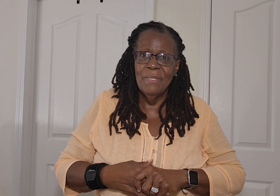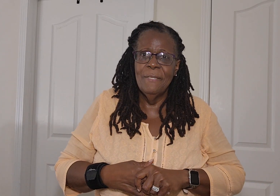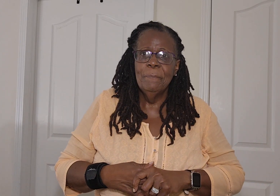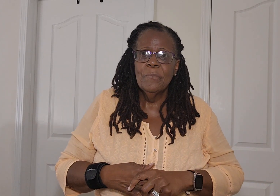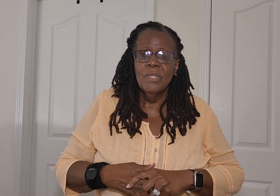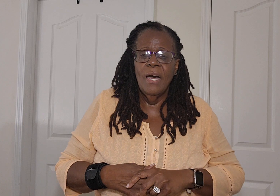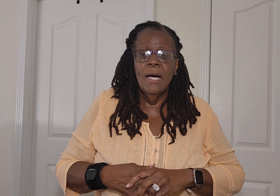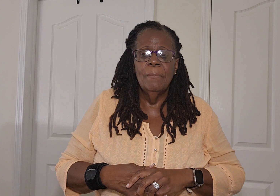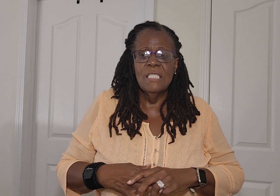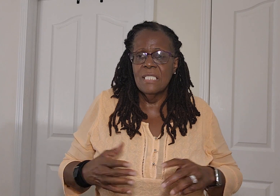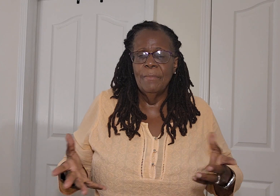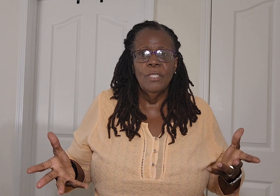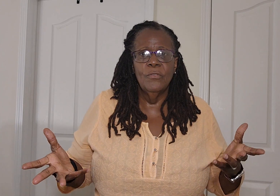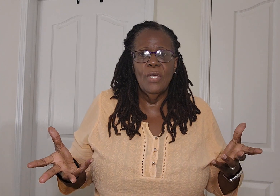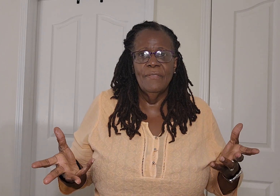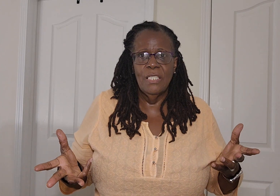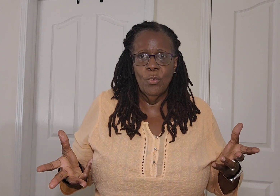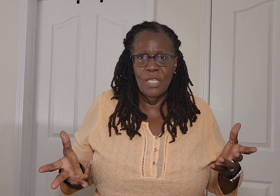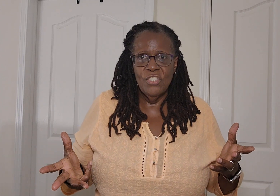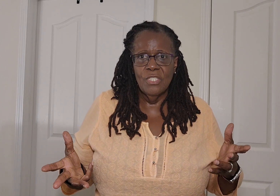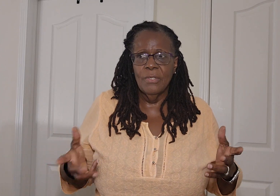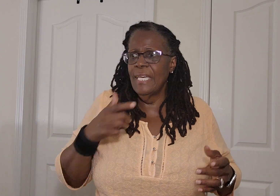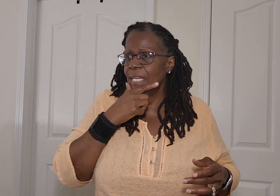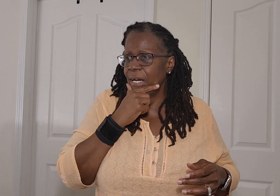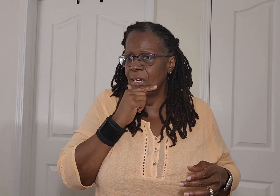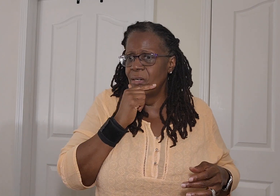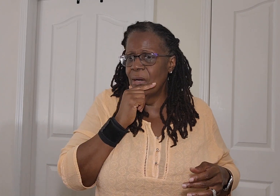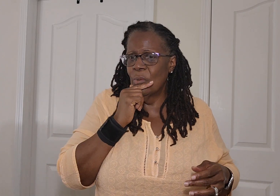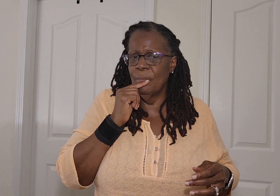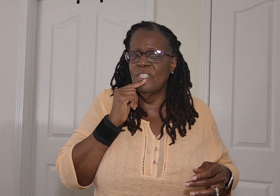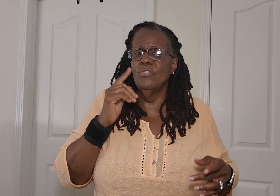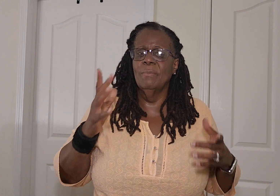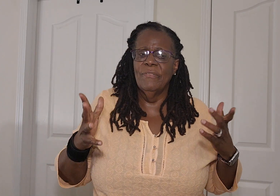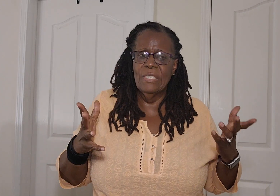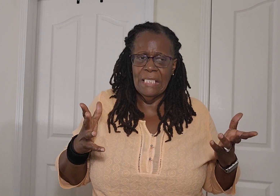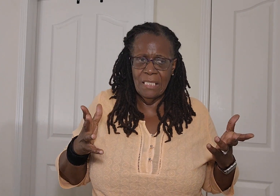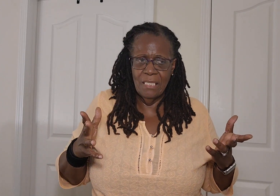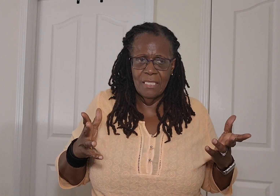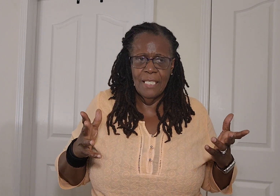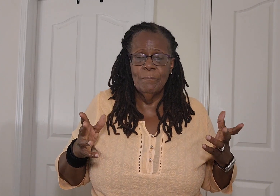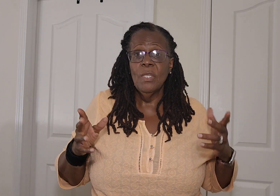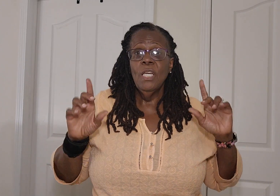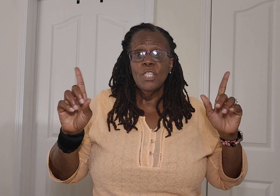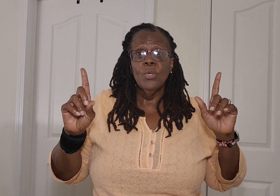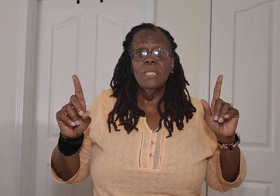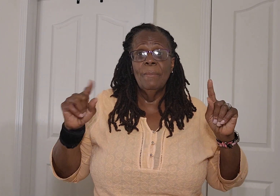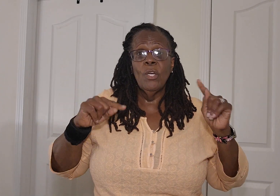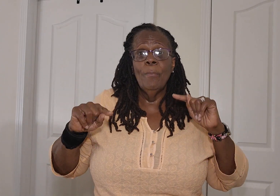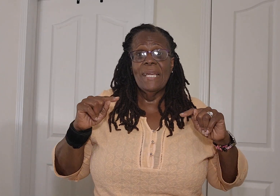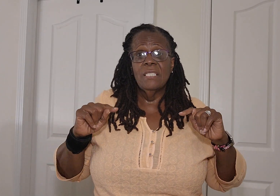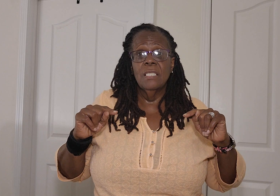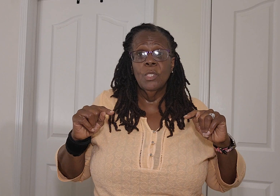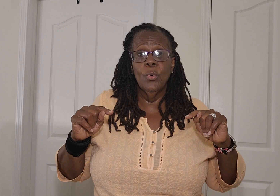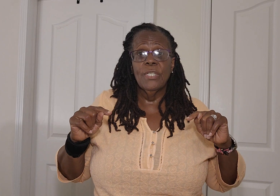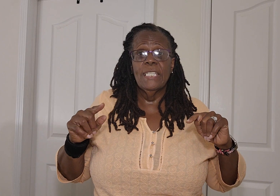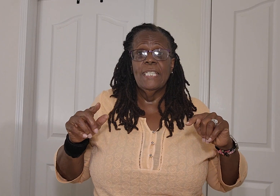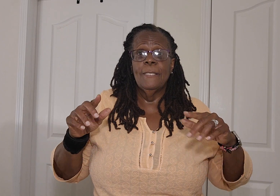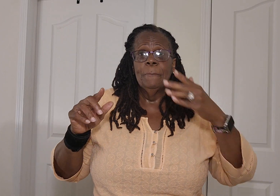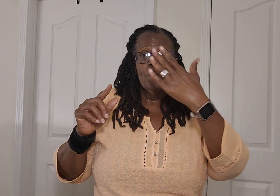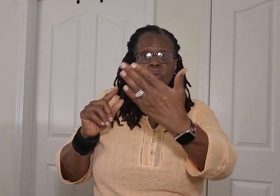me. And just let me know if you have any questions, okay? I want to make sure I'm not forgetting anything. So let me go back to the Lord again.